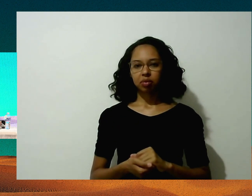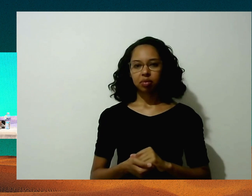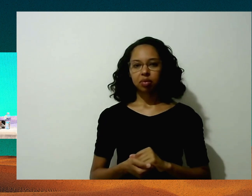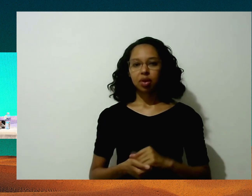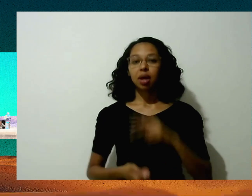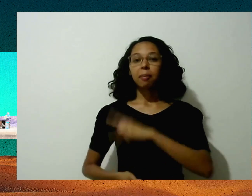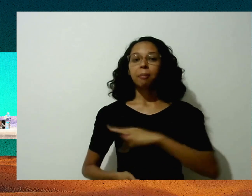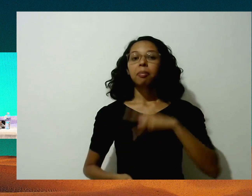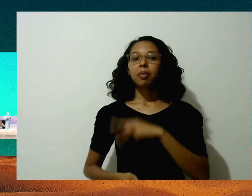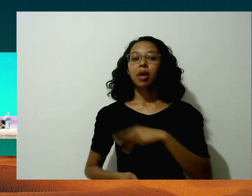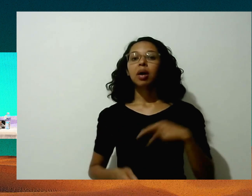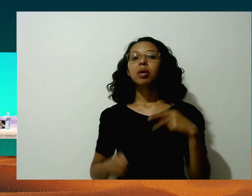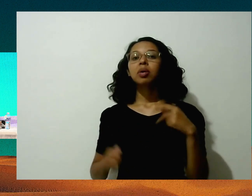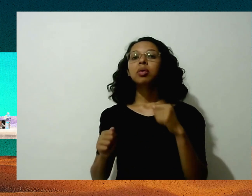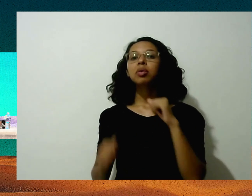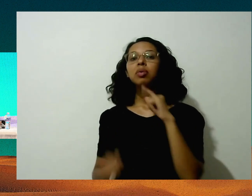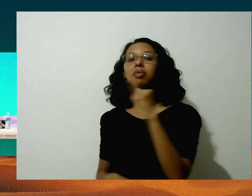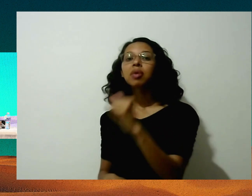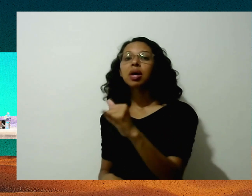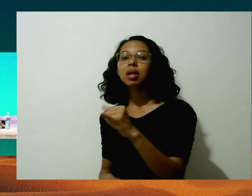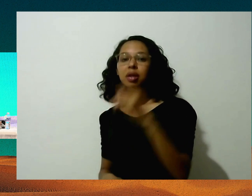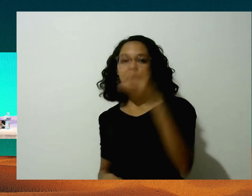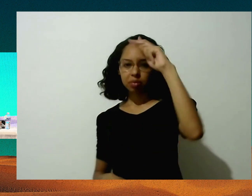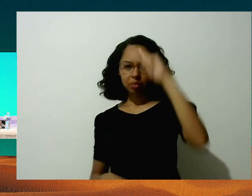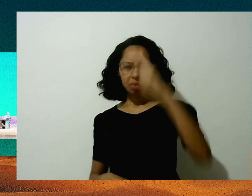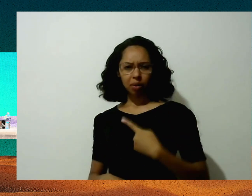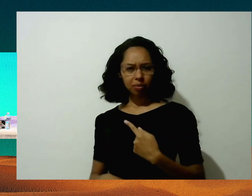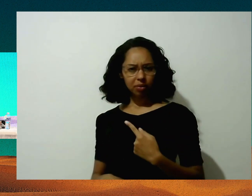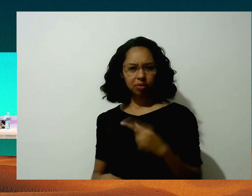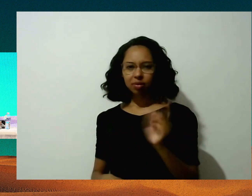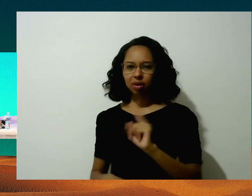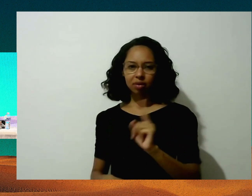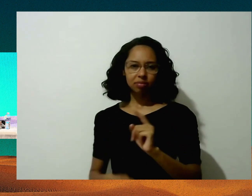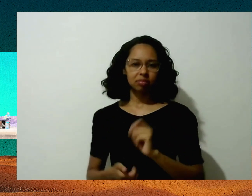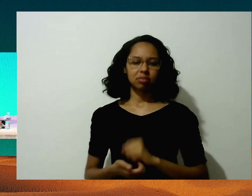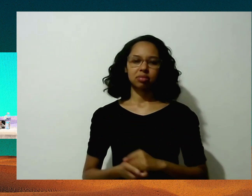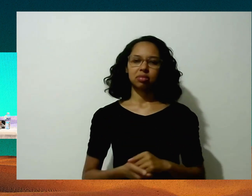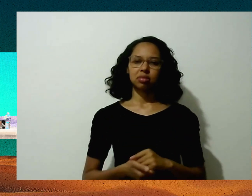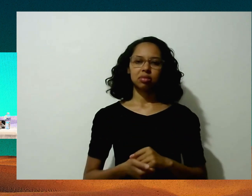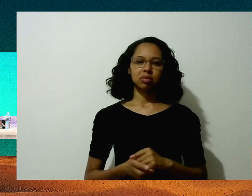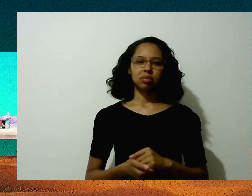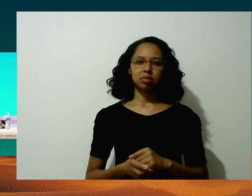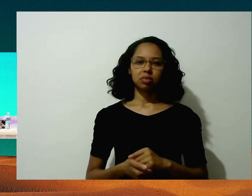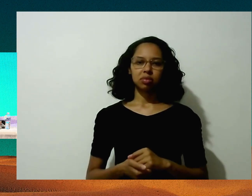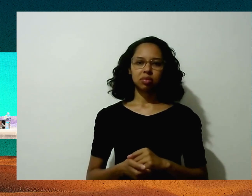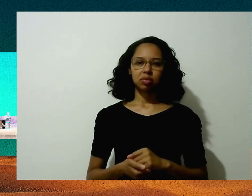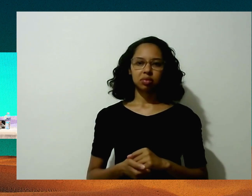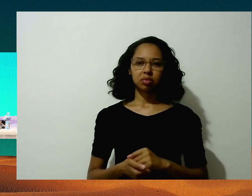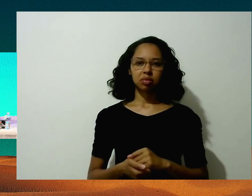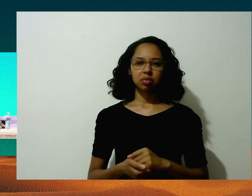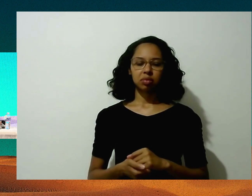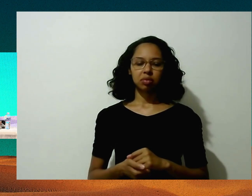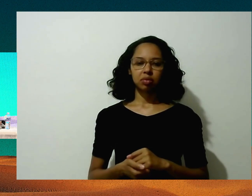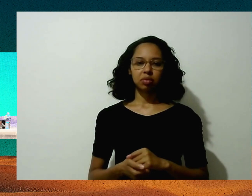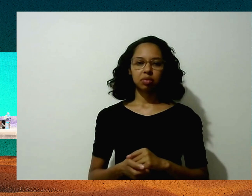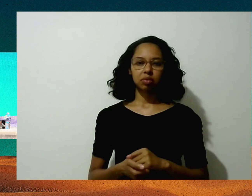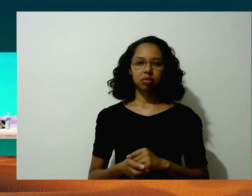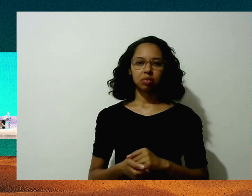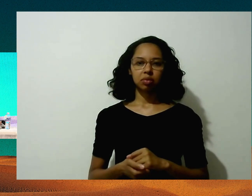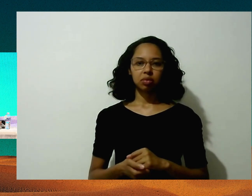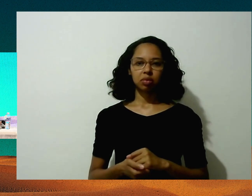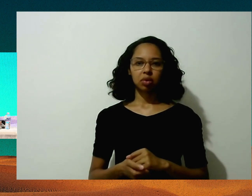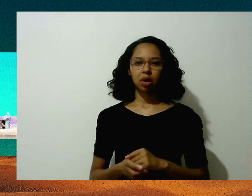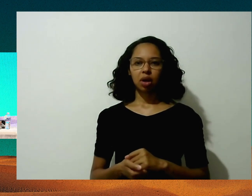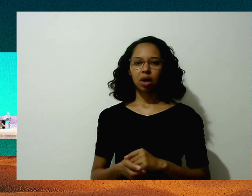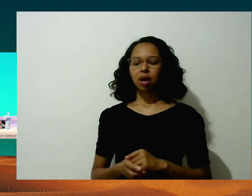homem, quer dizer, não é segundo ele mesmo. When Paul says that it is not according to men, he's Não saying it is not according to me. não são minhas palavras.